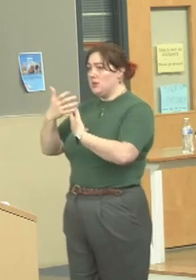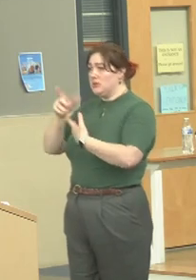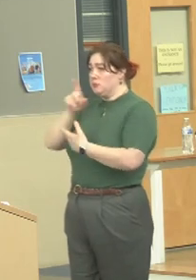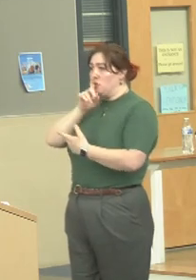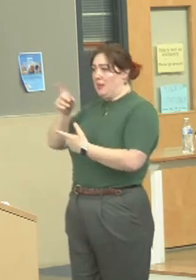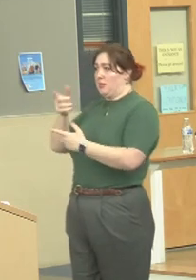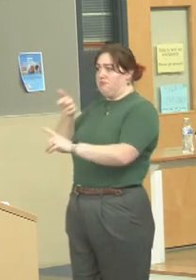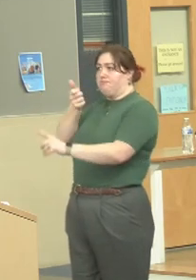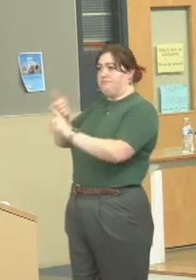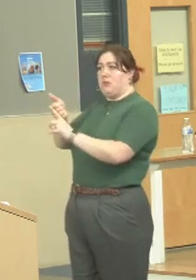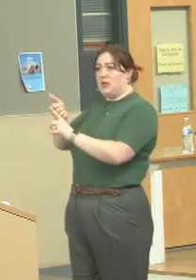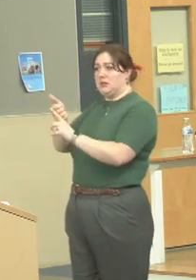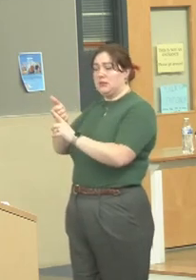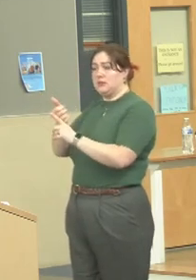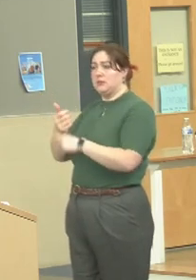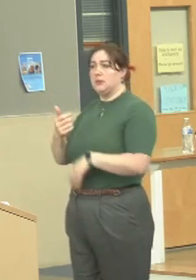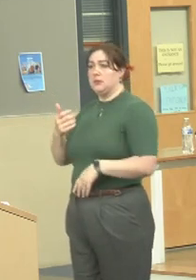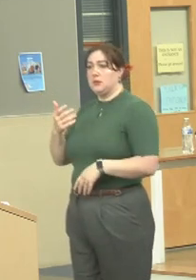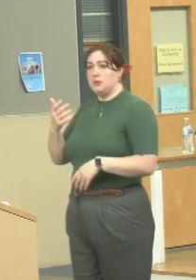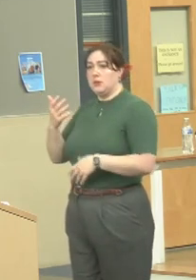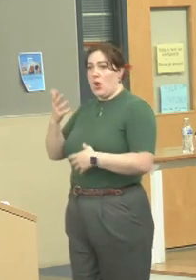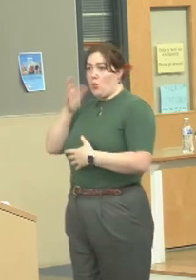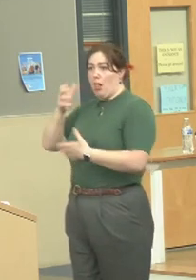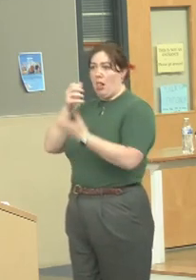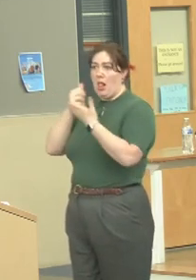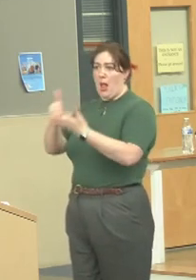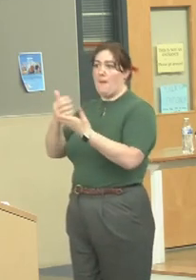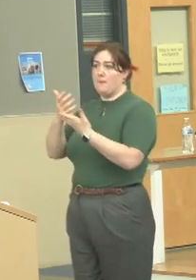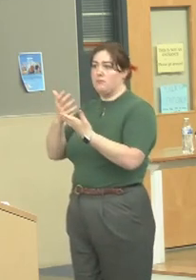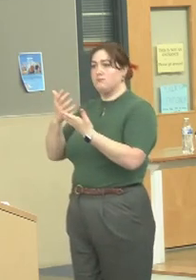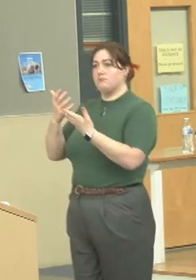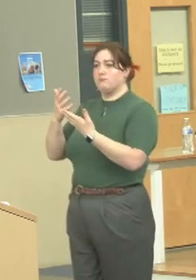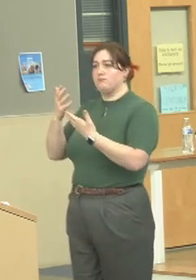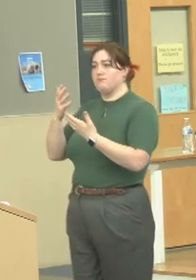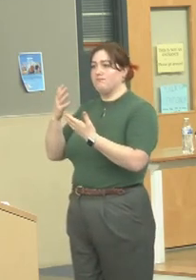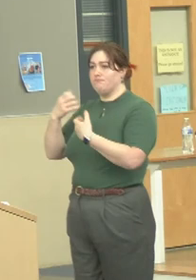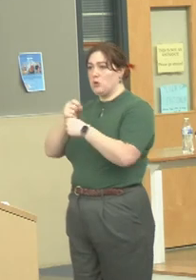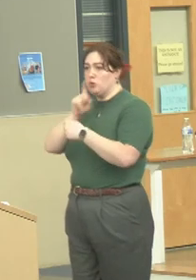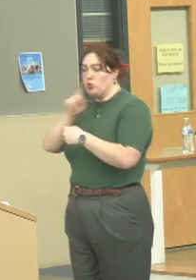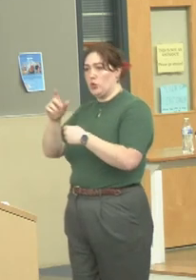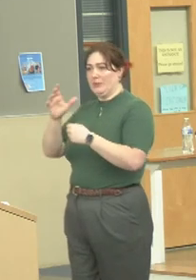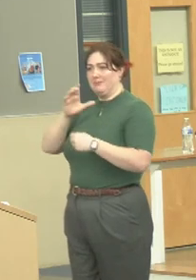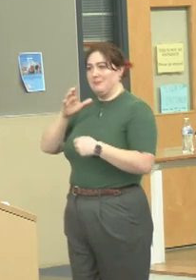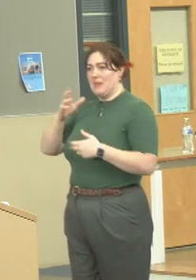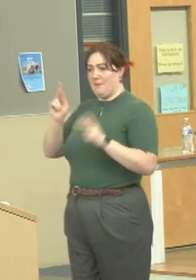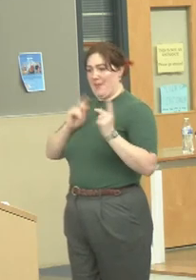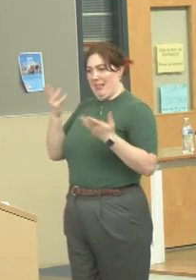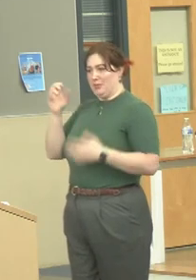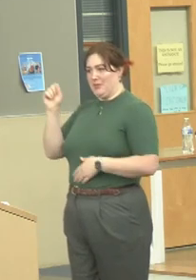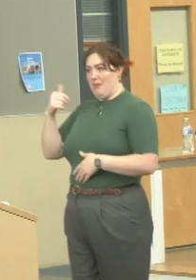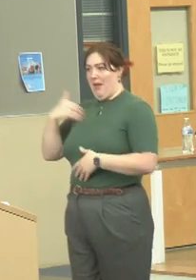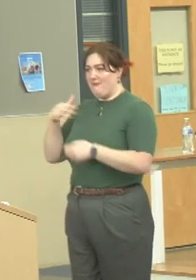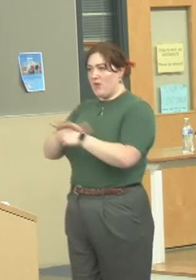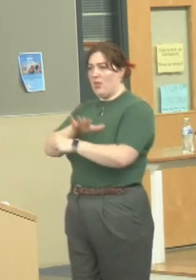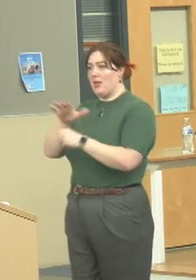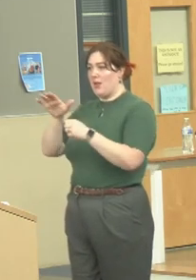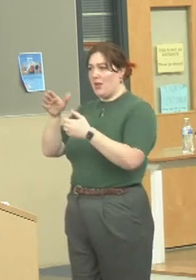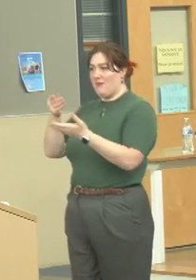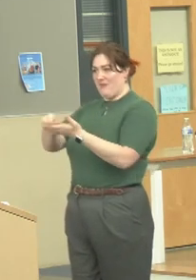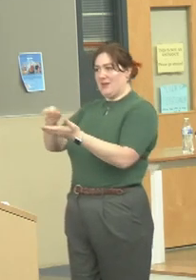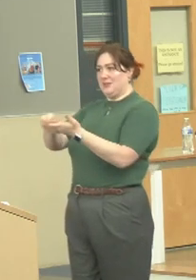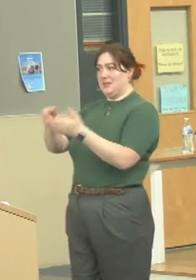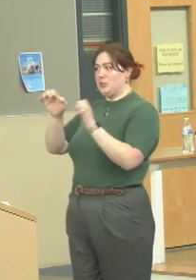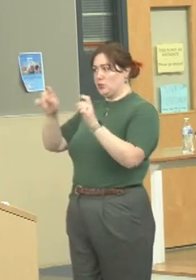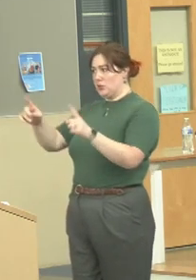will hopefully help fully fund education for the citizens of Seattle going forward. So thank you for your engagement on that.